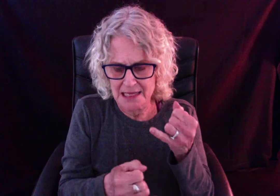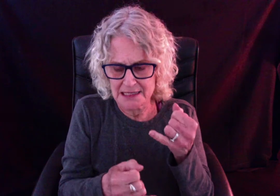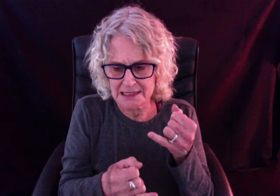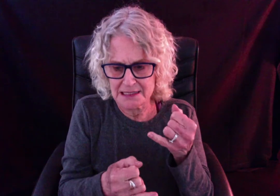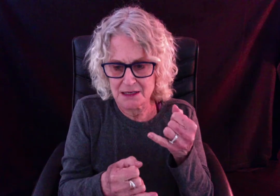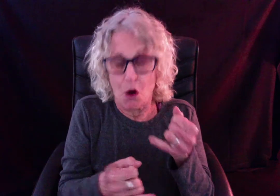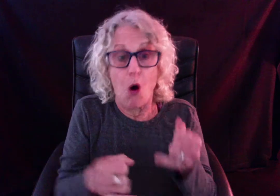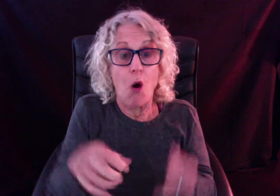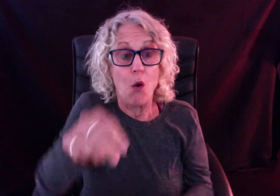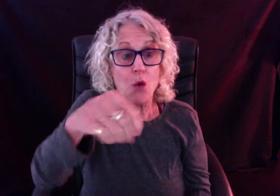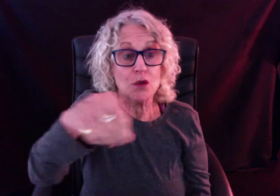sprinkle on